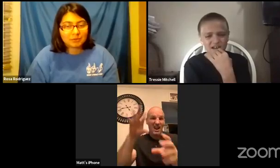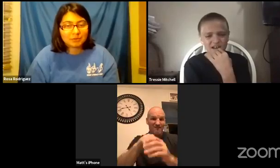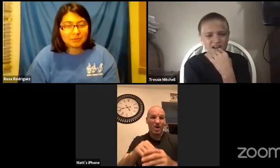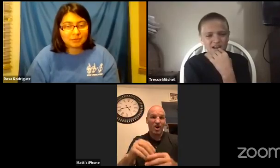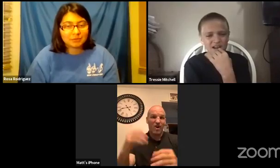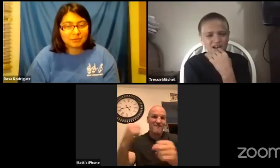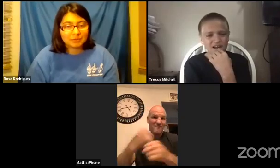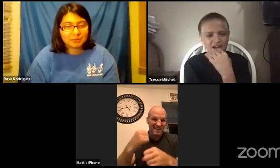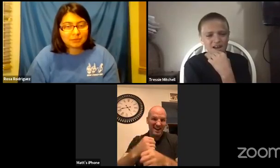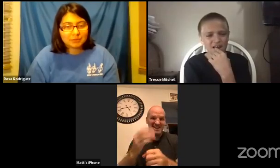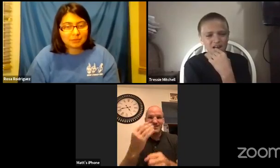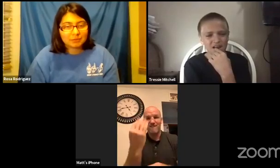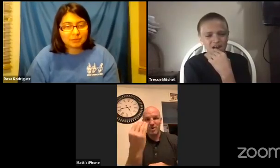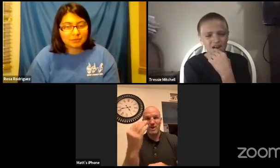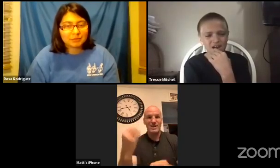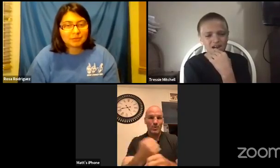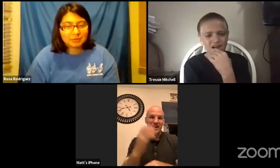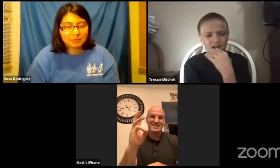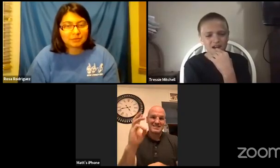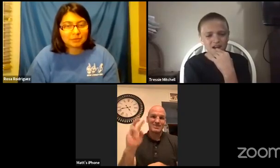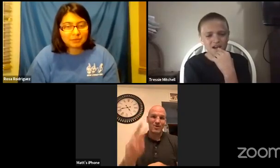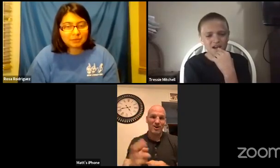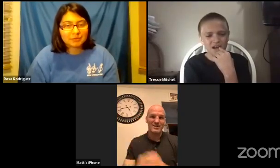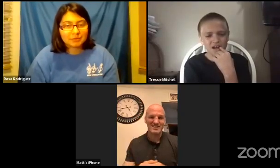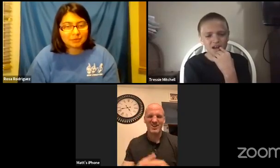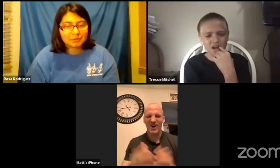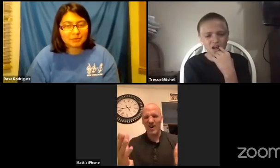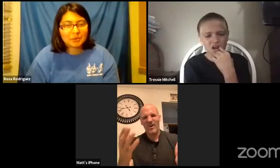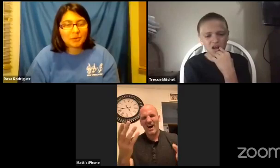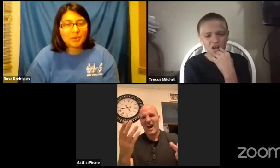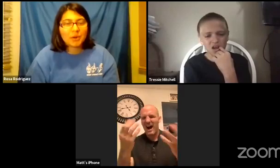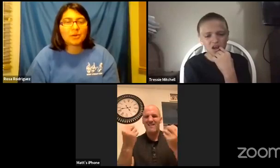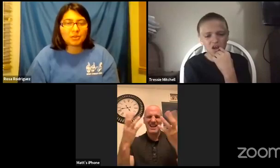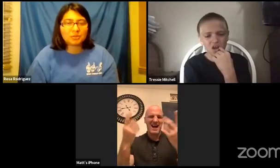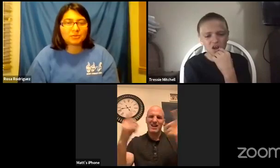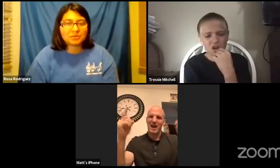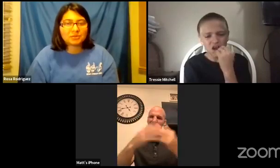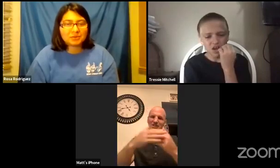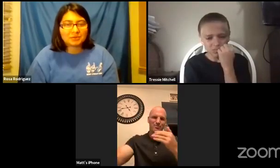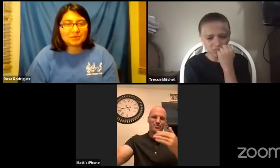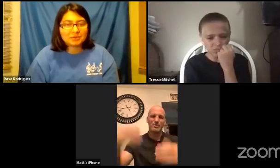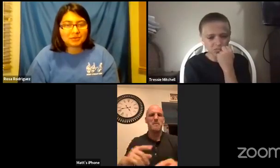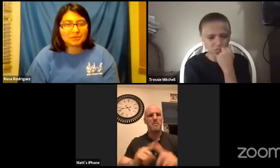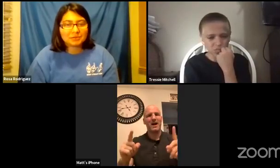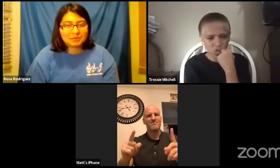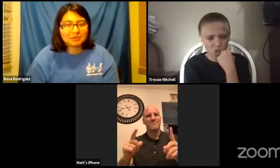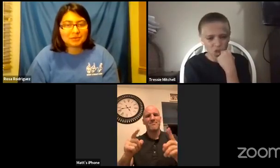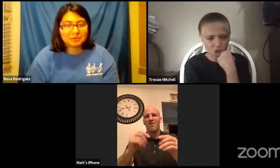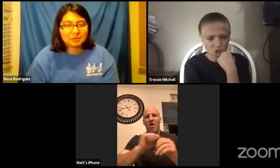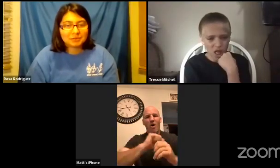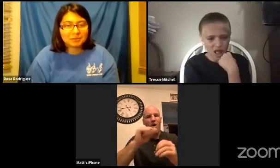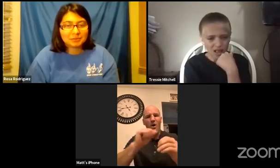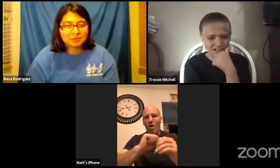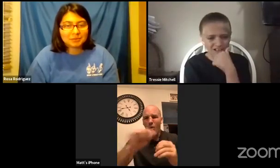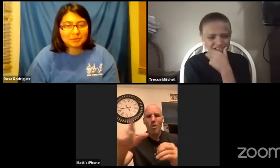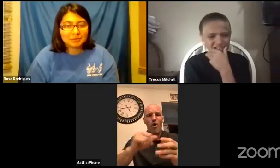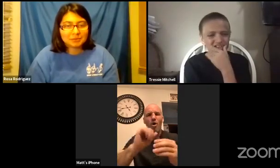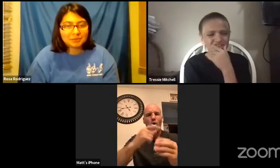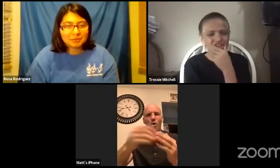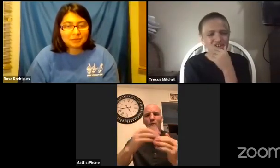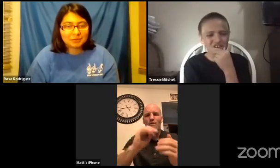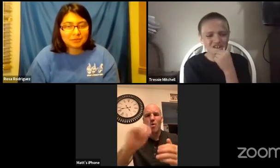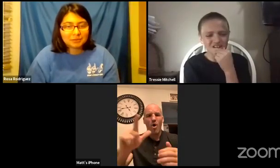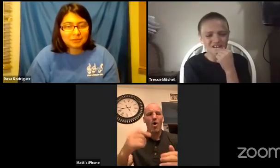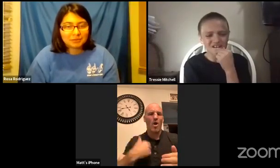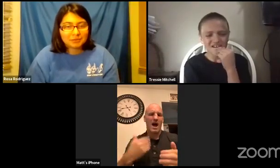losses. And then, of course, after that, I got involved with UFC and MMA fighting, 14 wins,